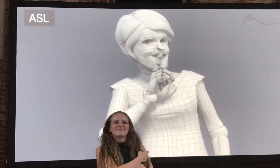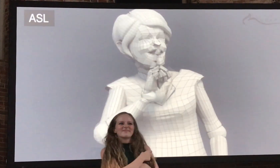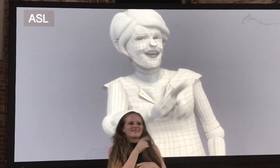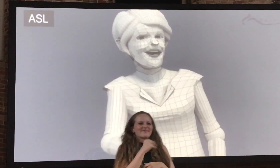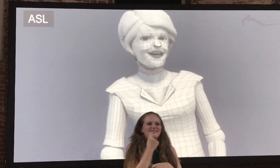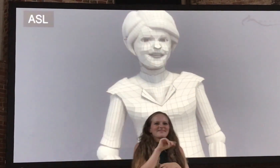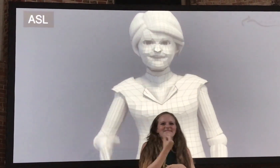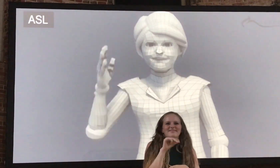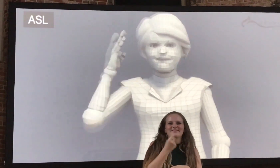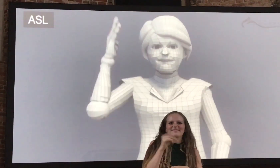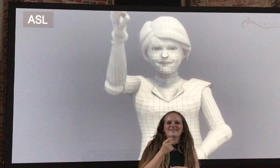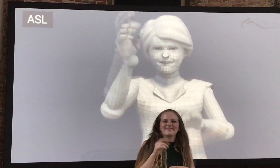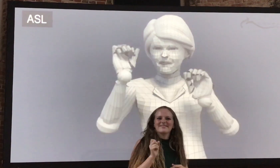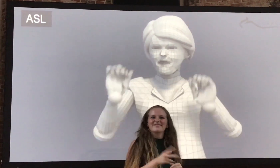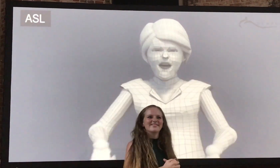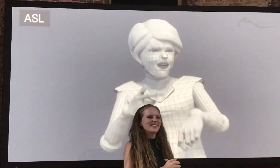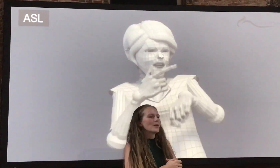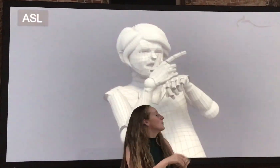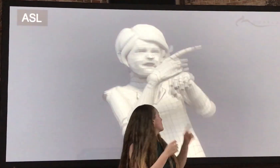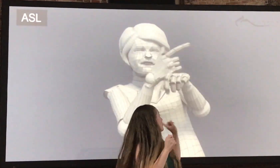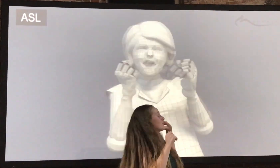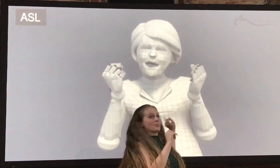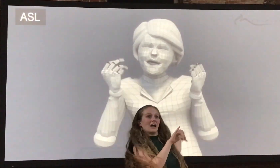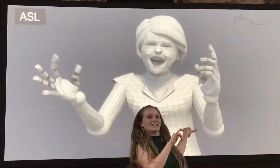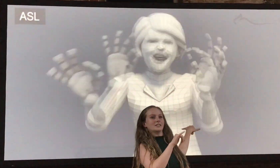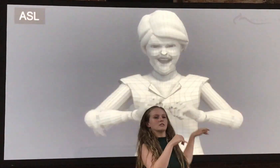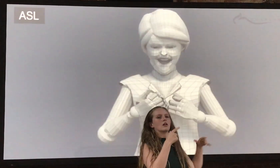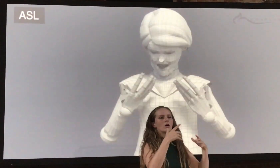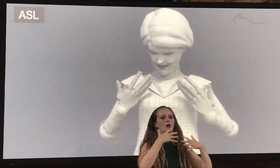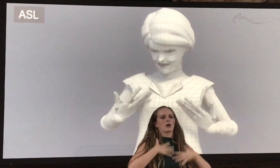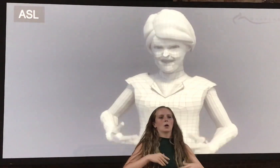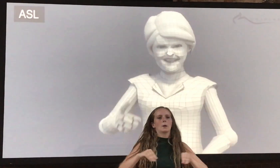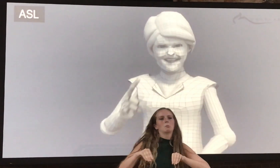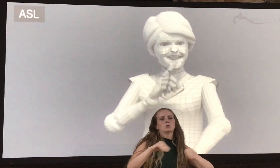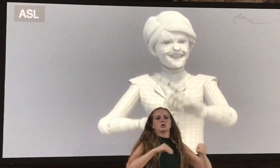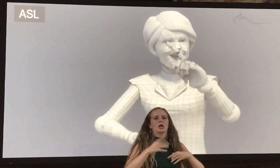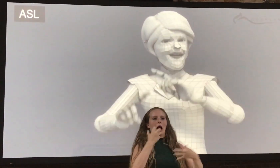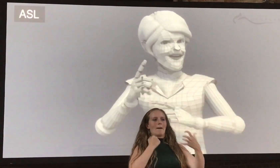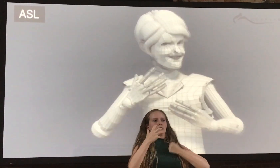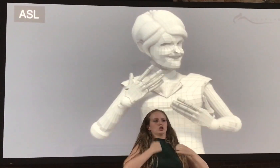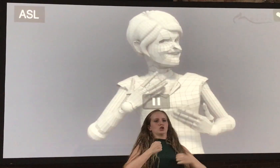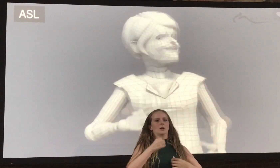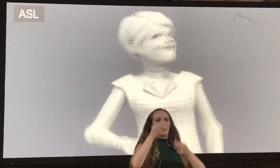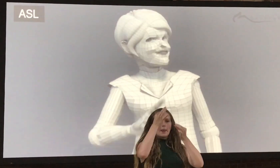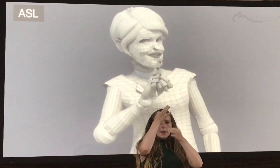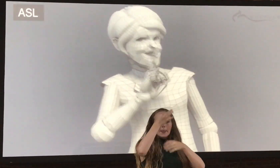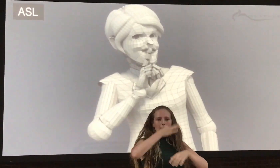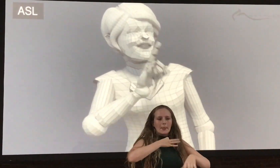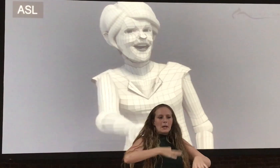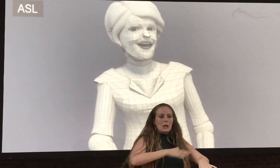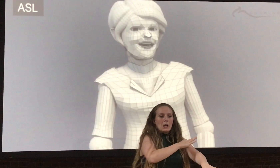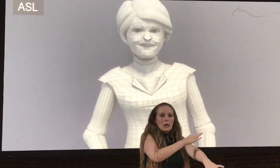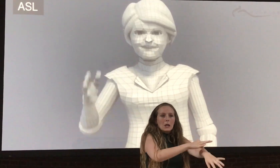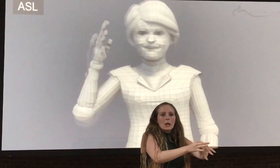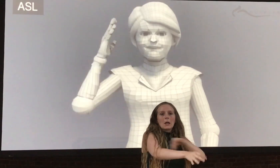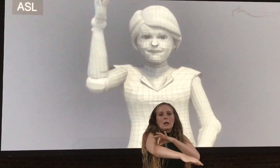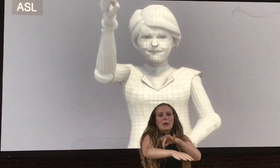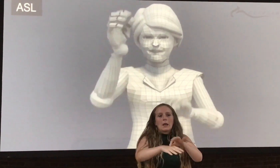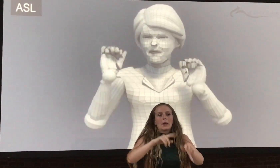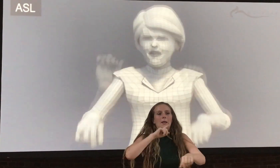So what you see up here on the screen is pretty amazing. This is created by having a live person sign, so it's a